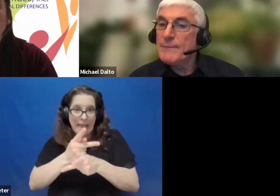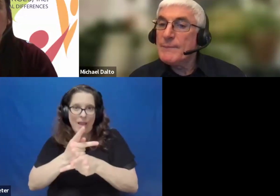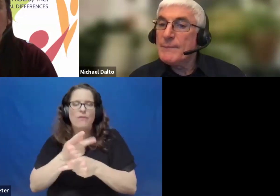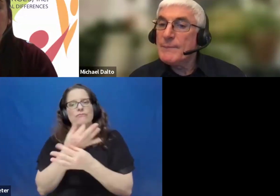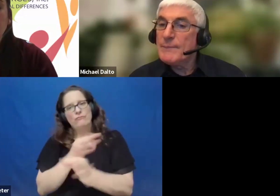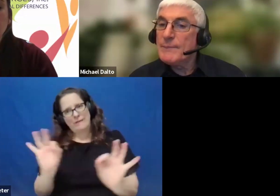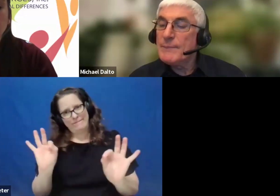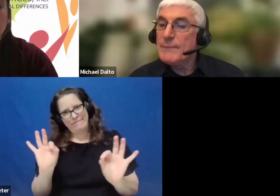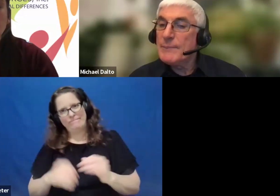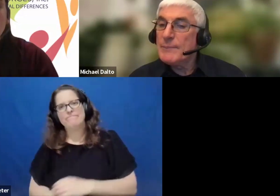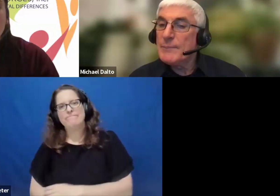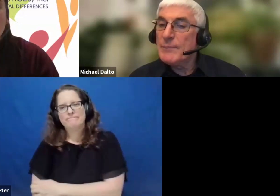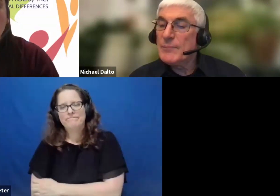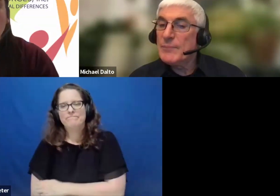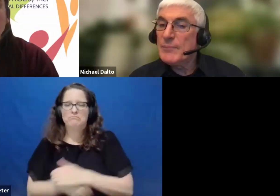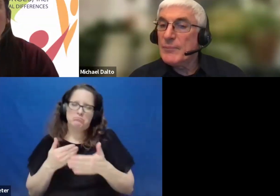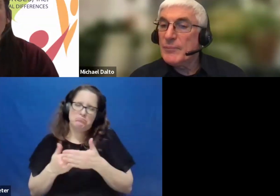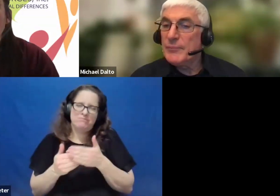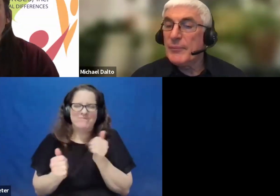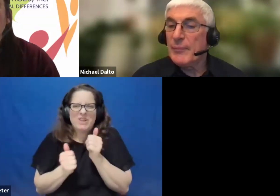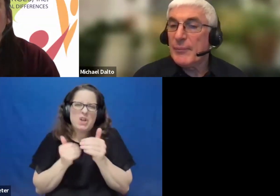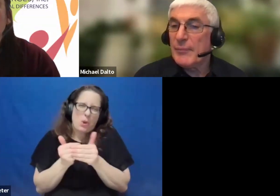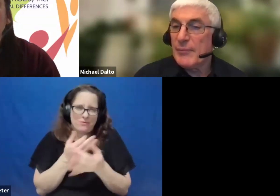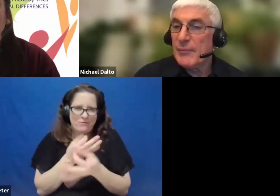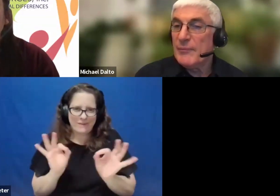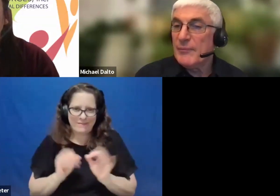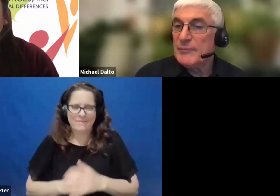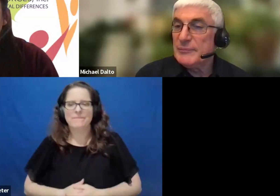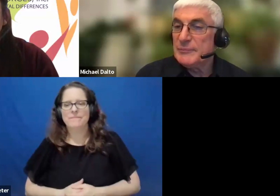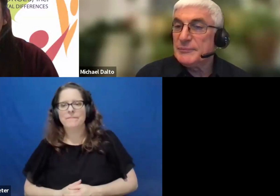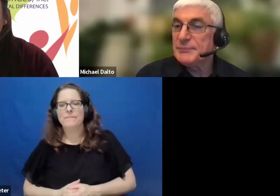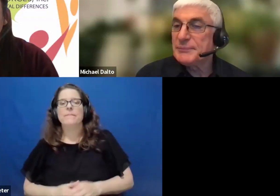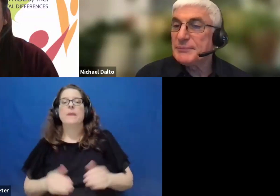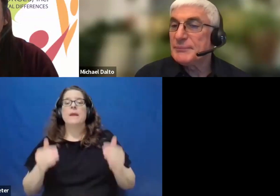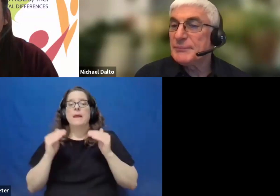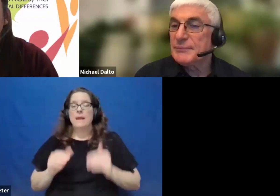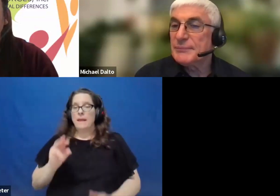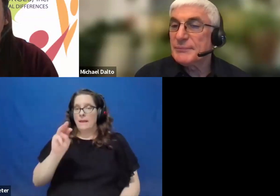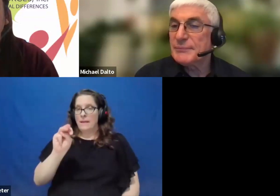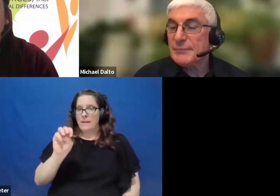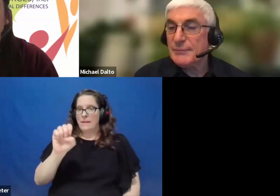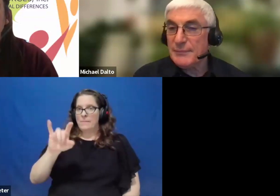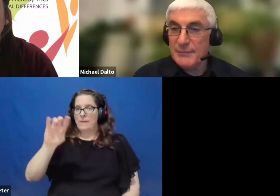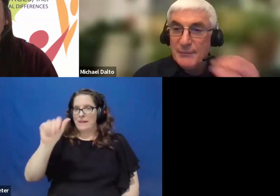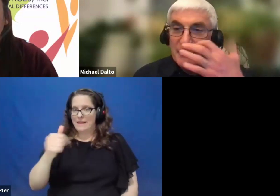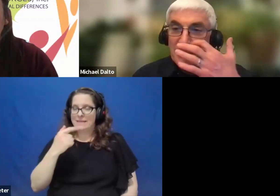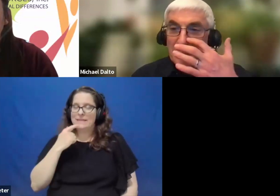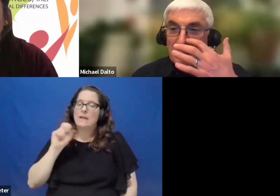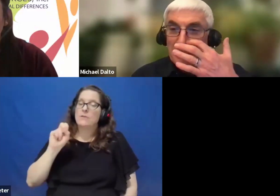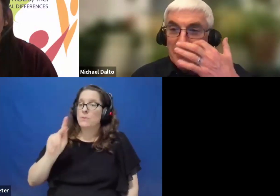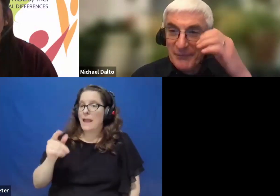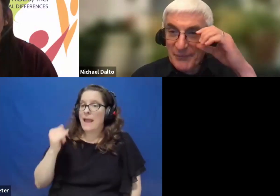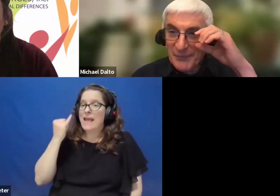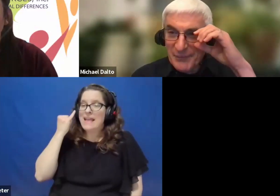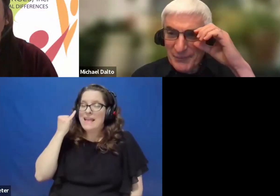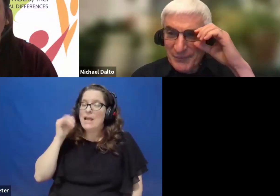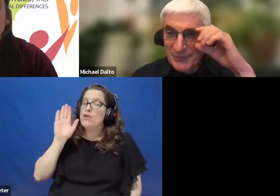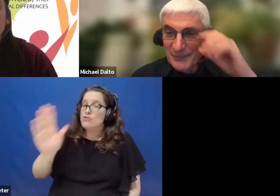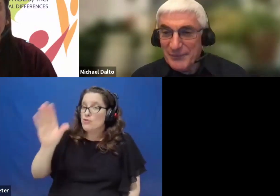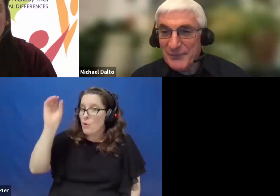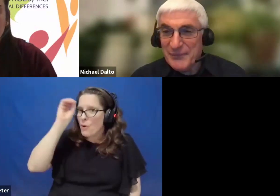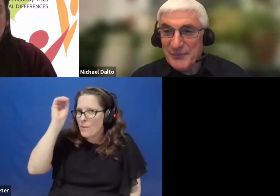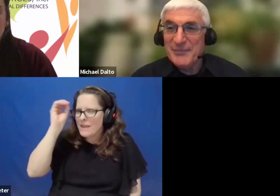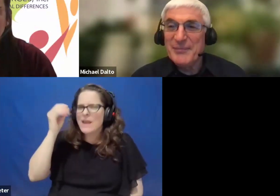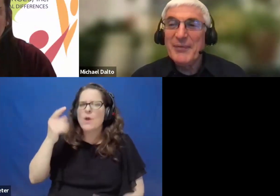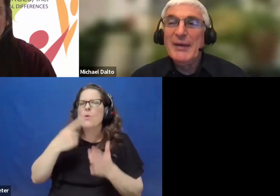Okay, great. Thank you. The next question is, in your opinion, what is the future of disability insurance